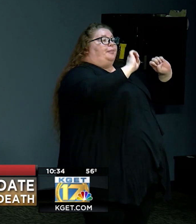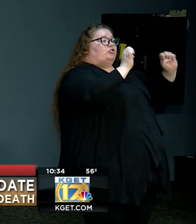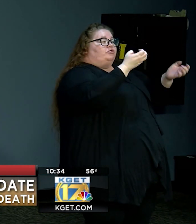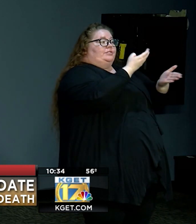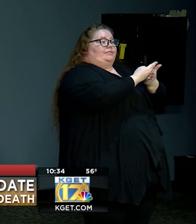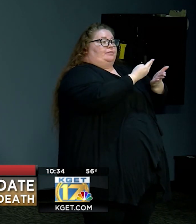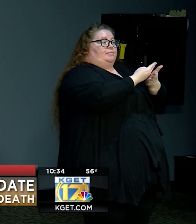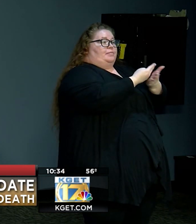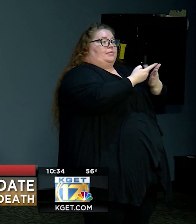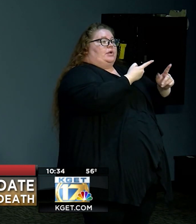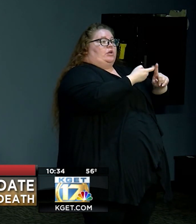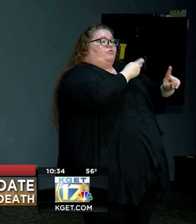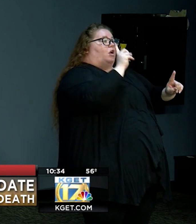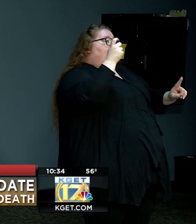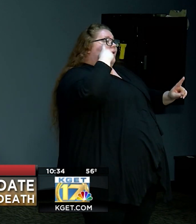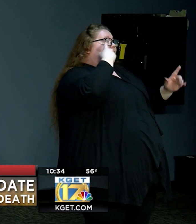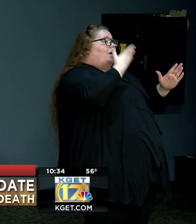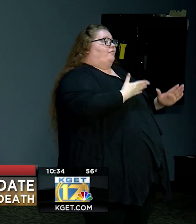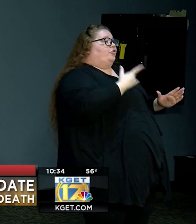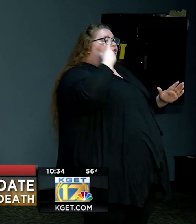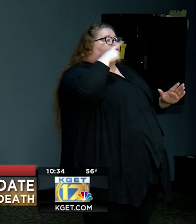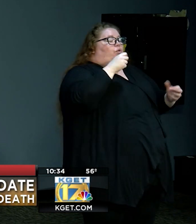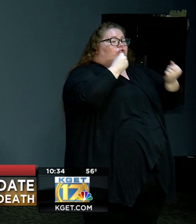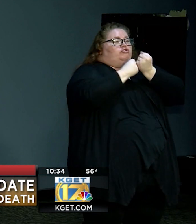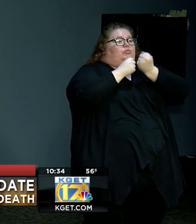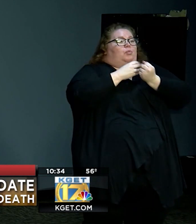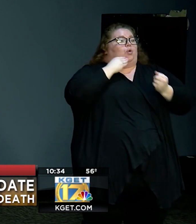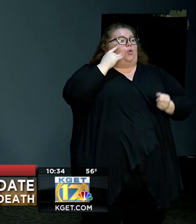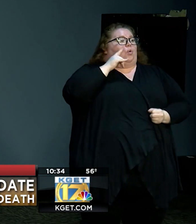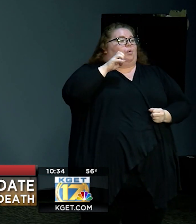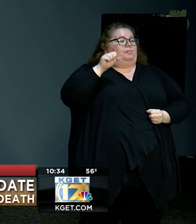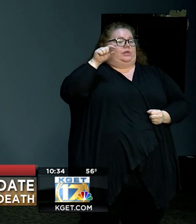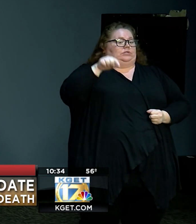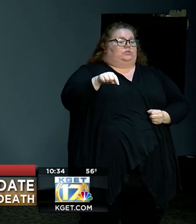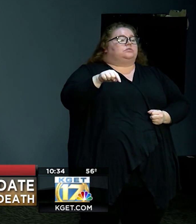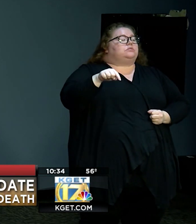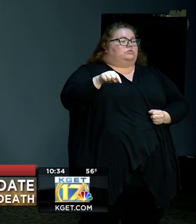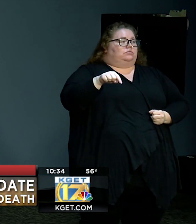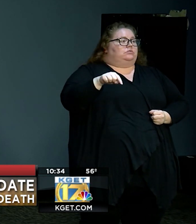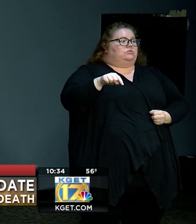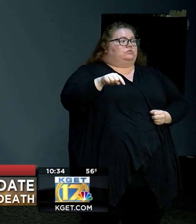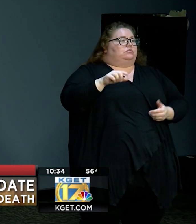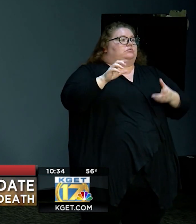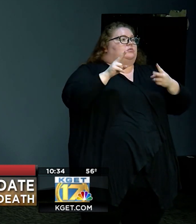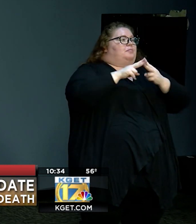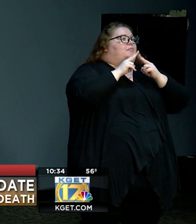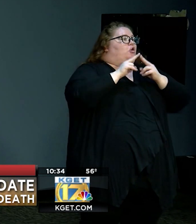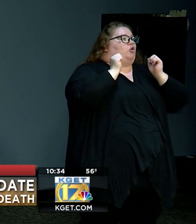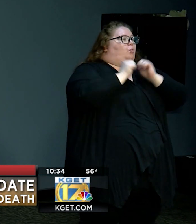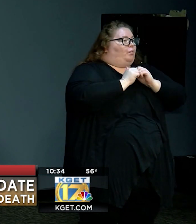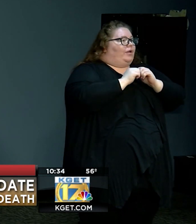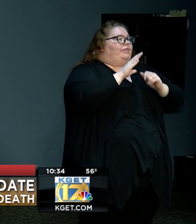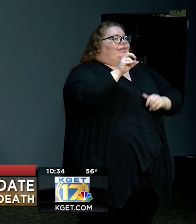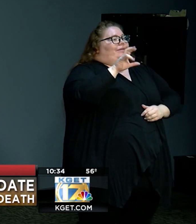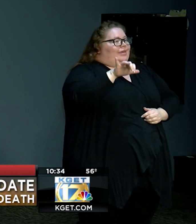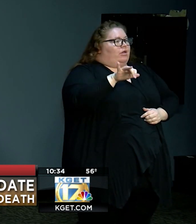from the governor's office to support the efforts in partnership with the county and public health for this very at-risk population